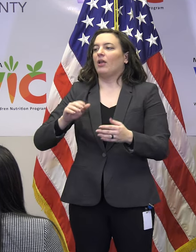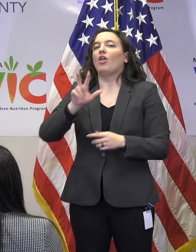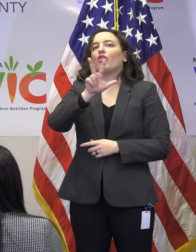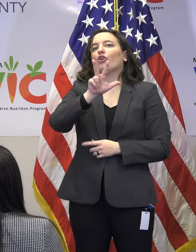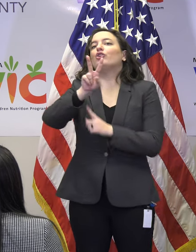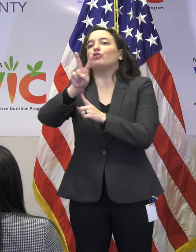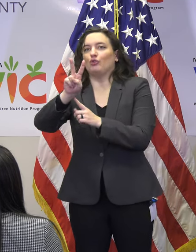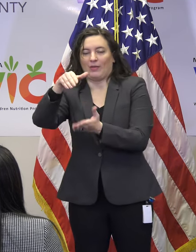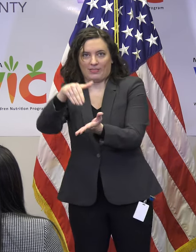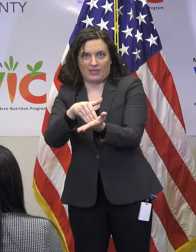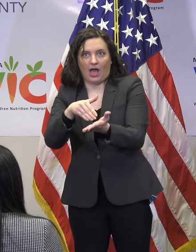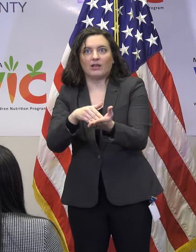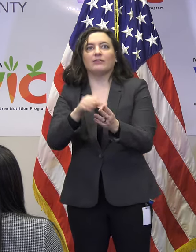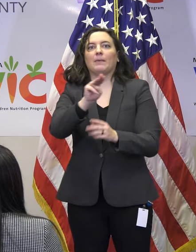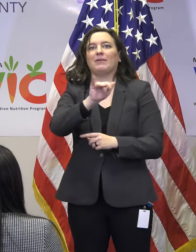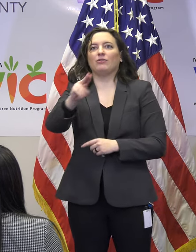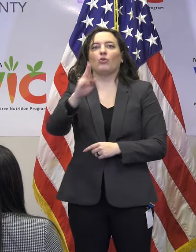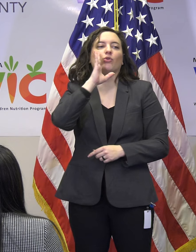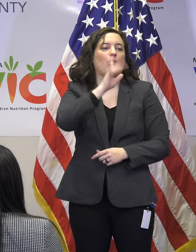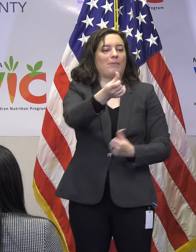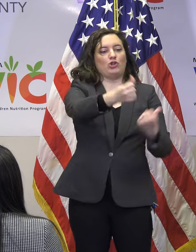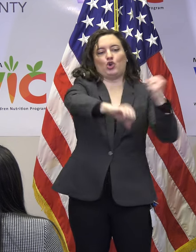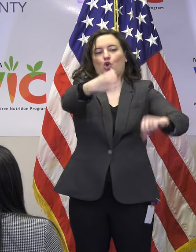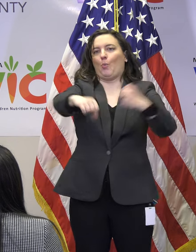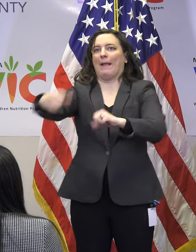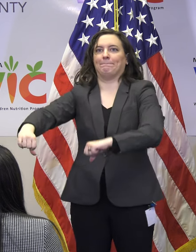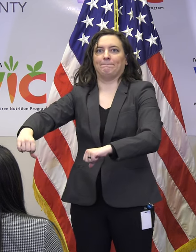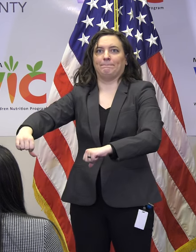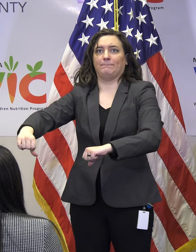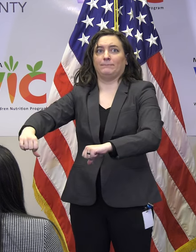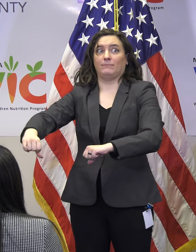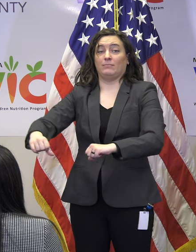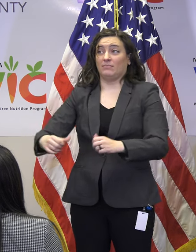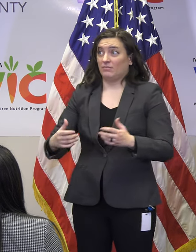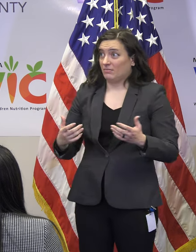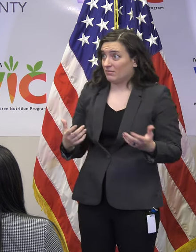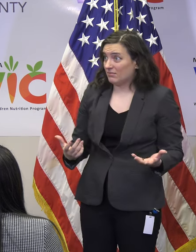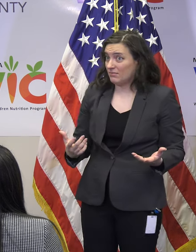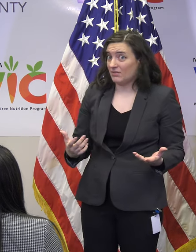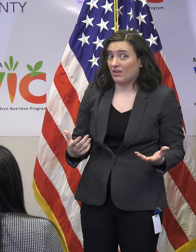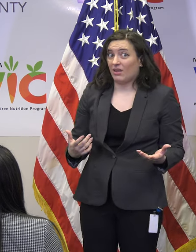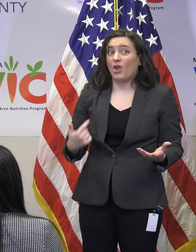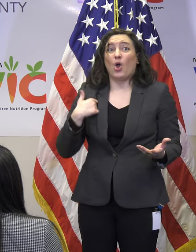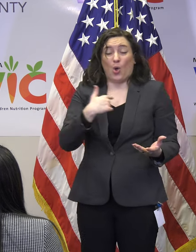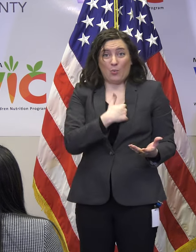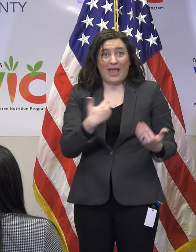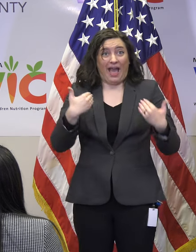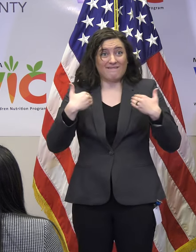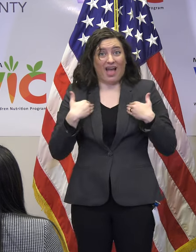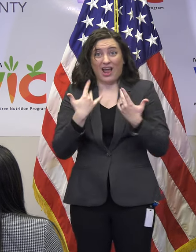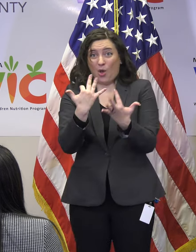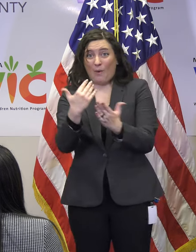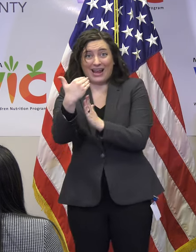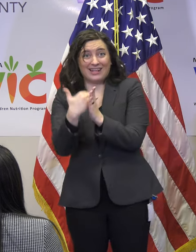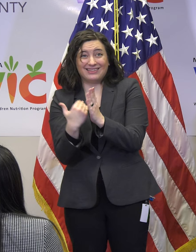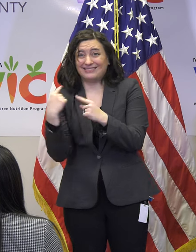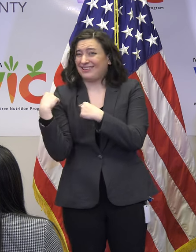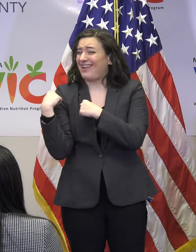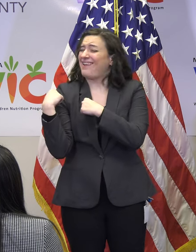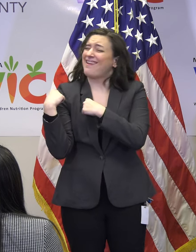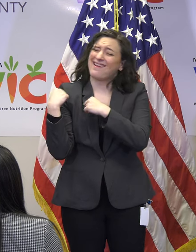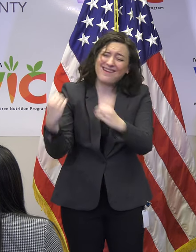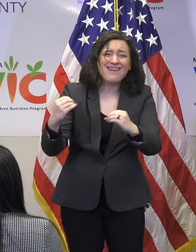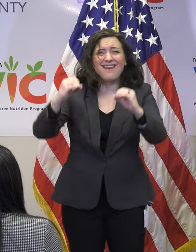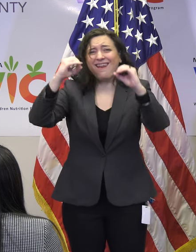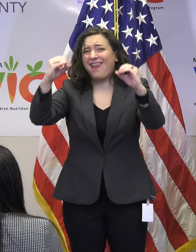2024. There have not been waiting lists for eligible Minnesota participants in nearly 30 years. We